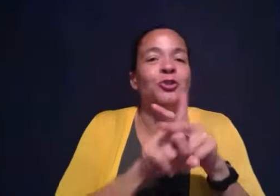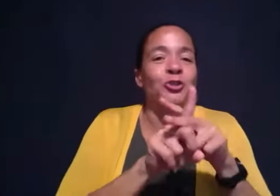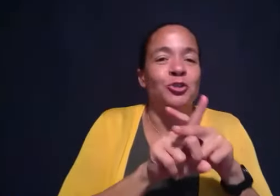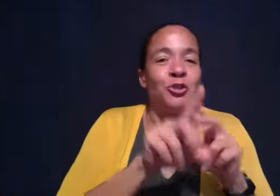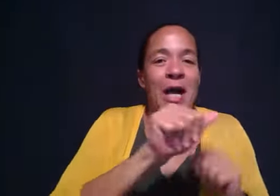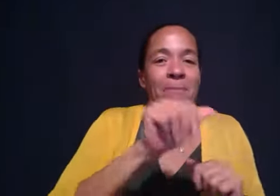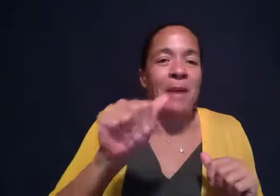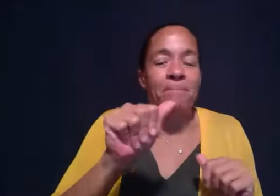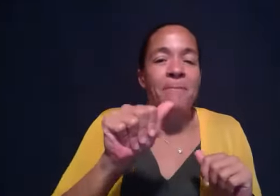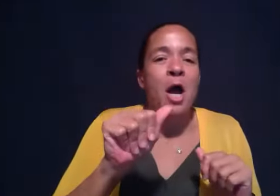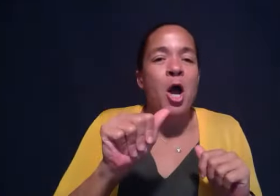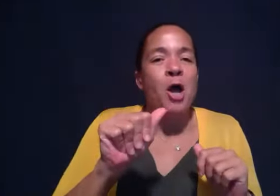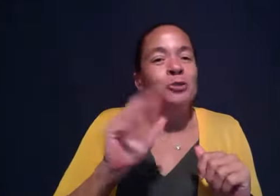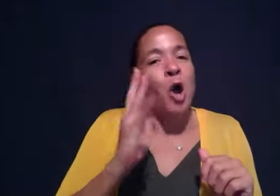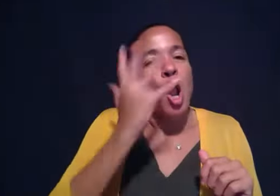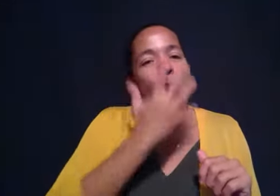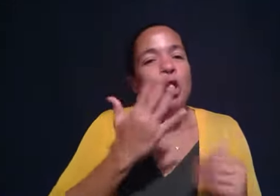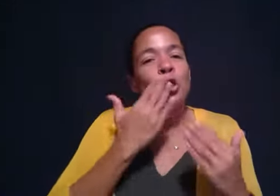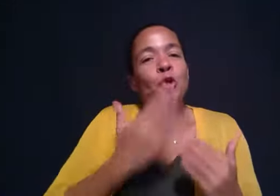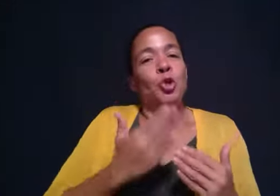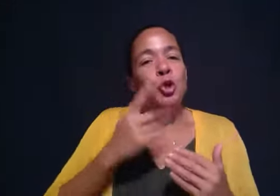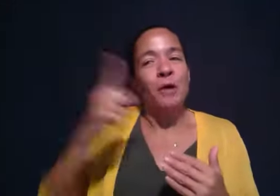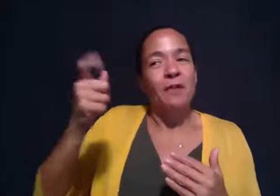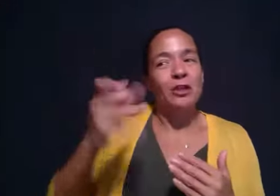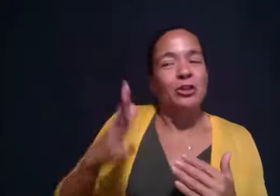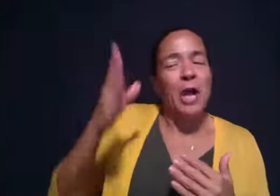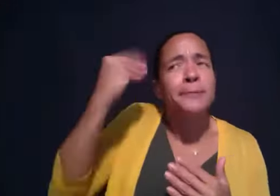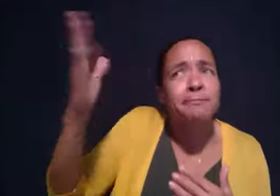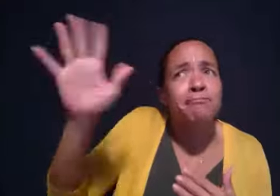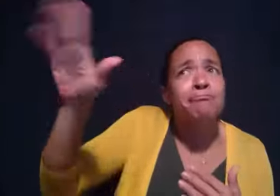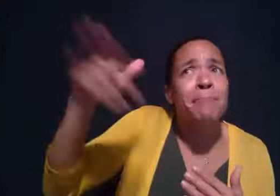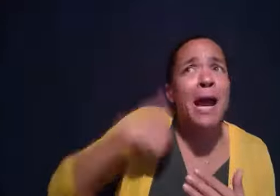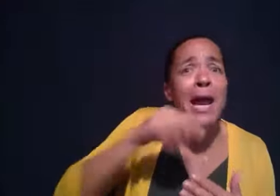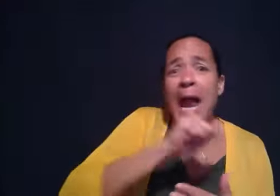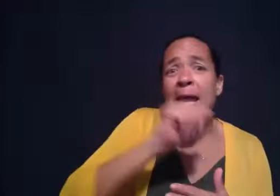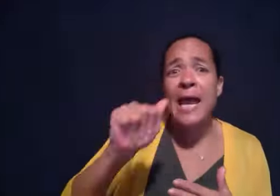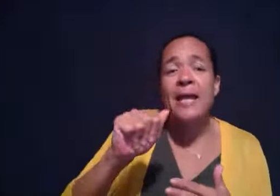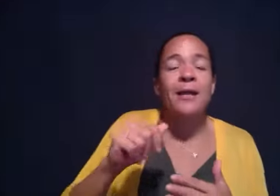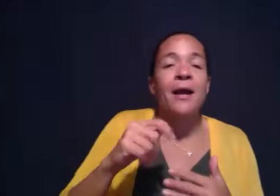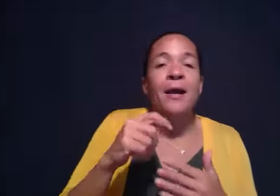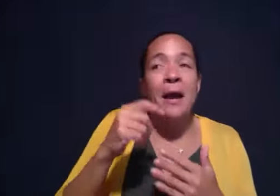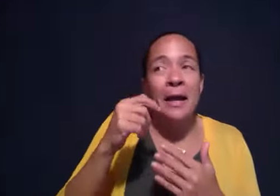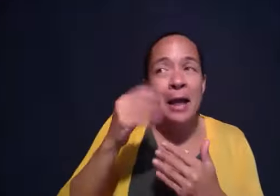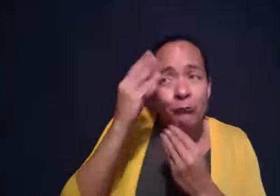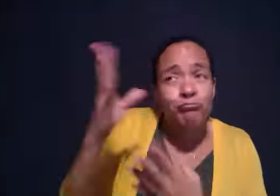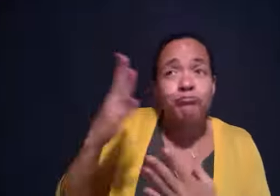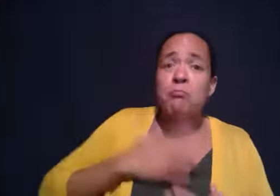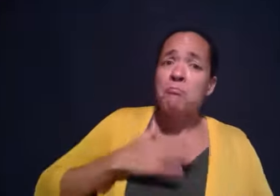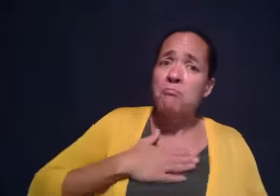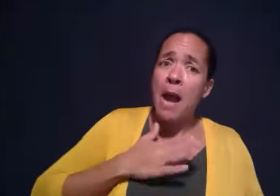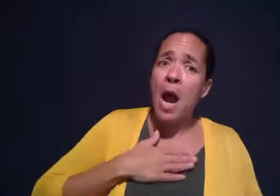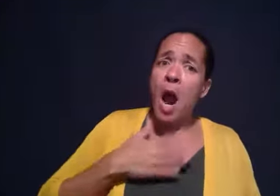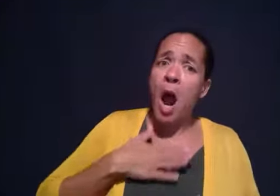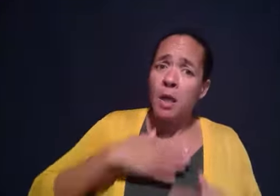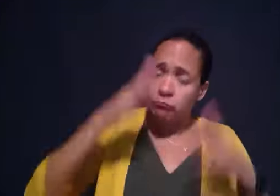look good for a judge, trying to make it look like it was my idea to go to AA so that she wouldn't make me spend that year in